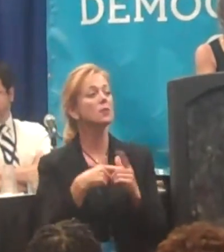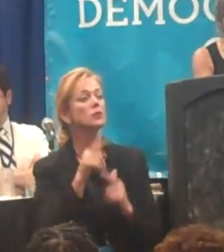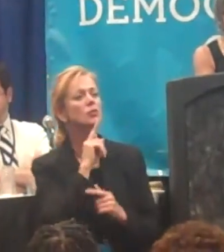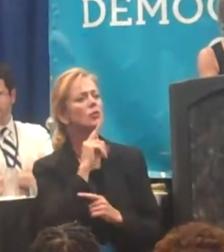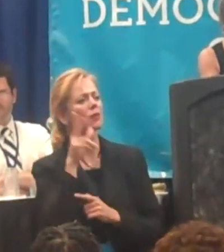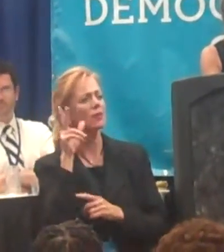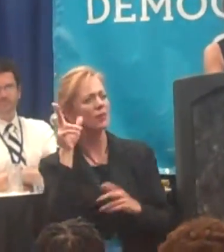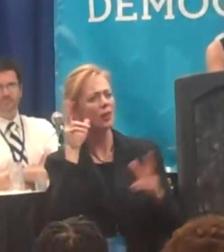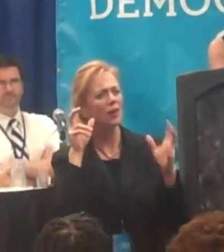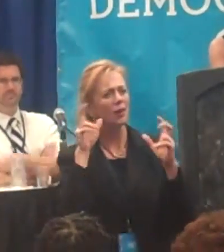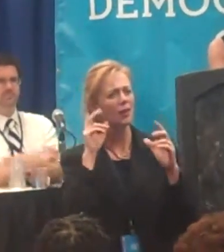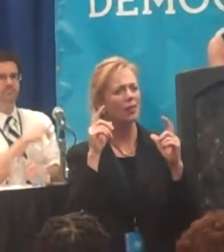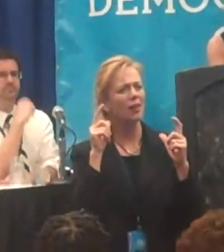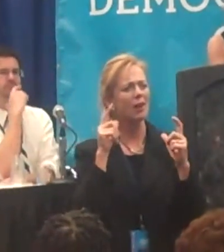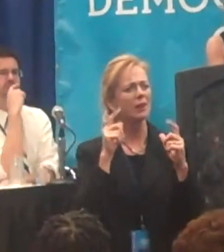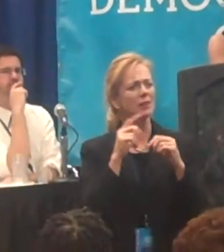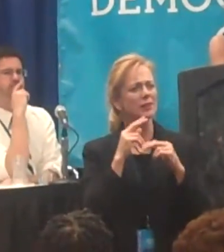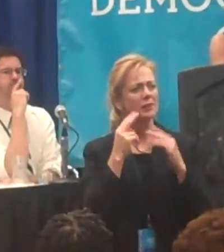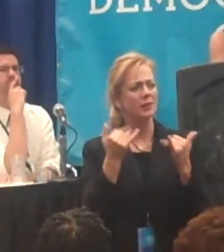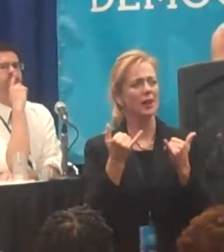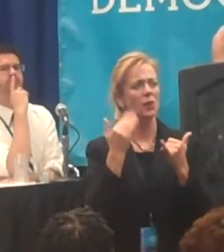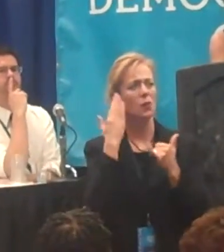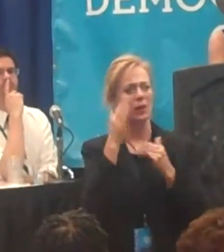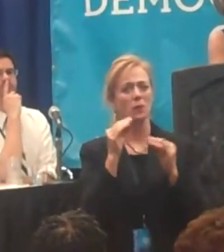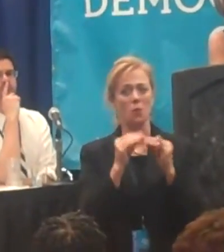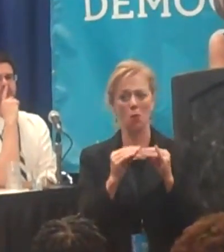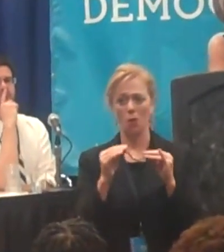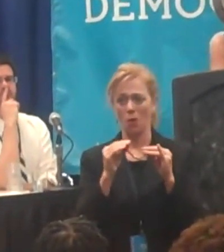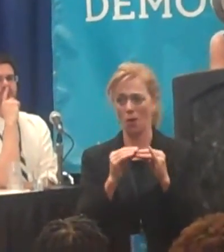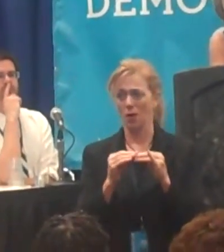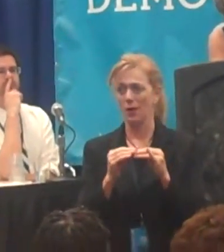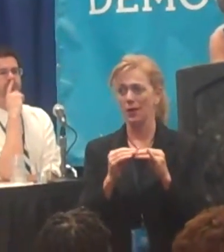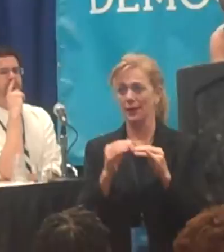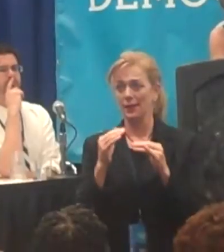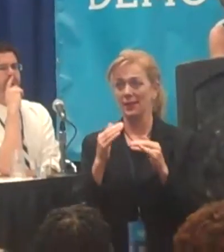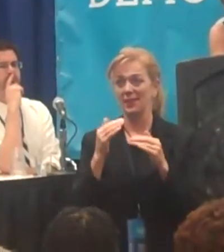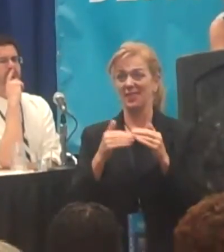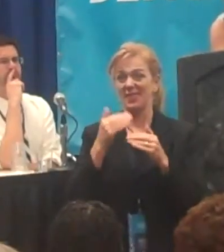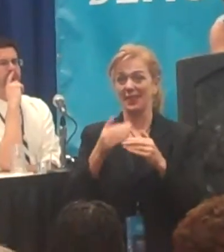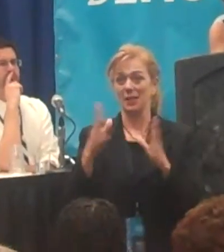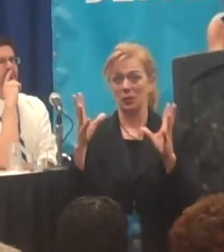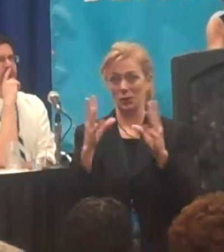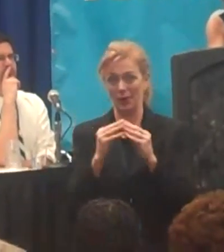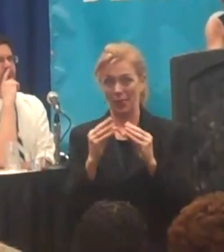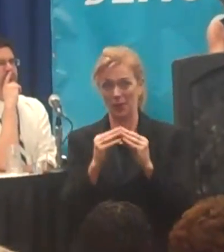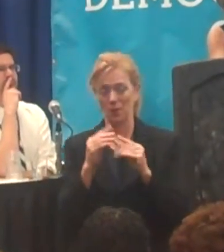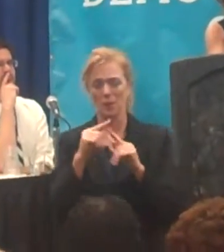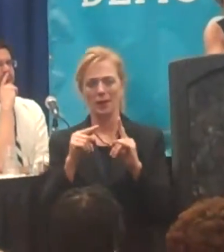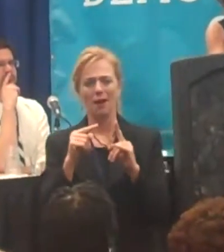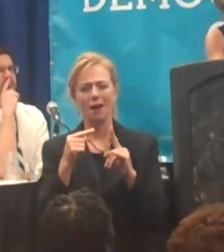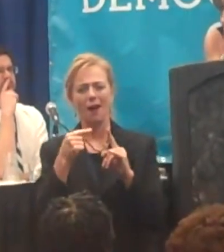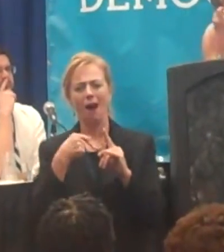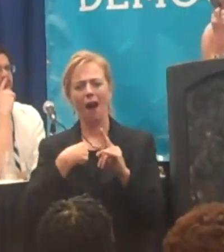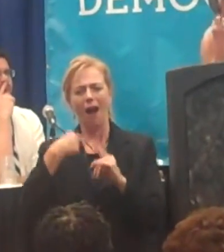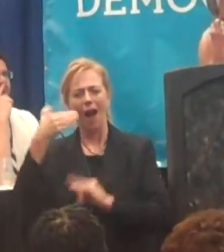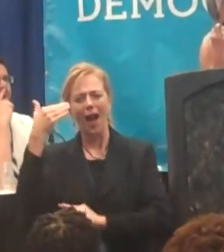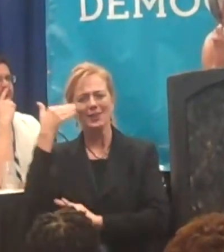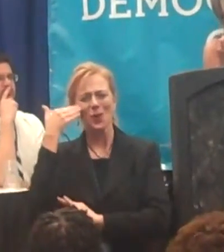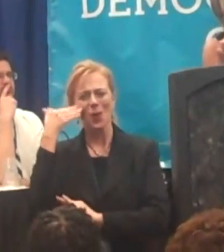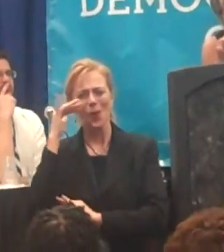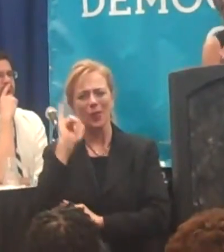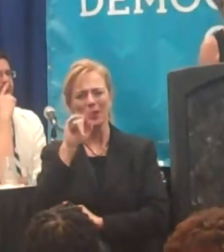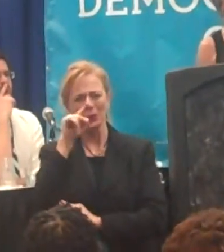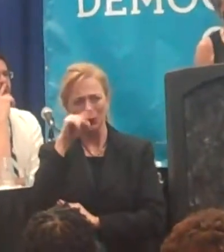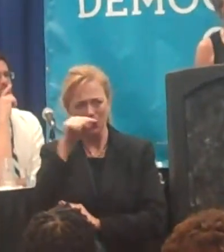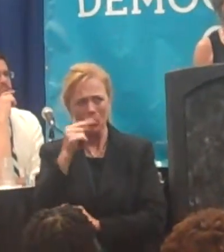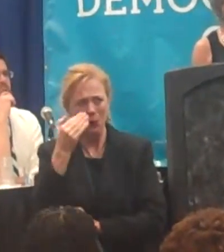Heard an awful lot of them today, and you will hear more the next time you gather, but I just know that